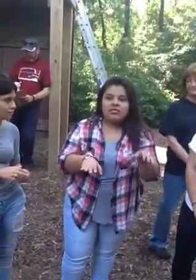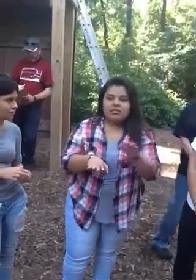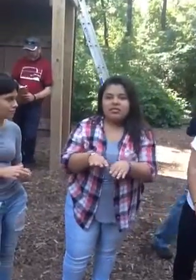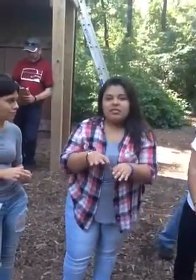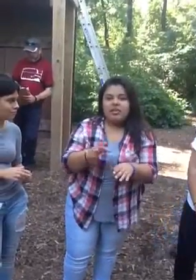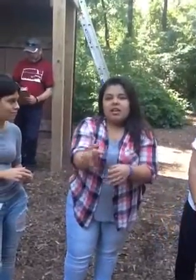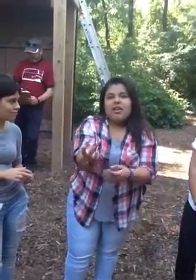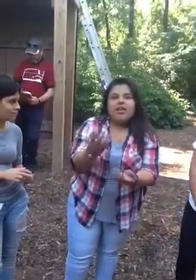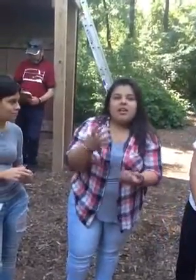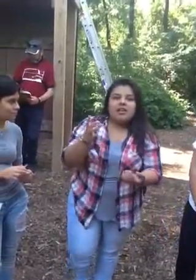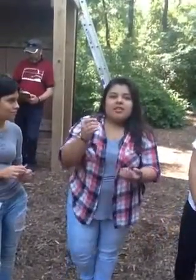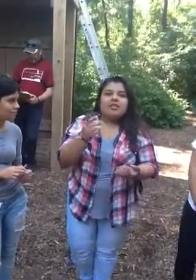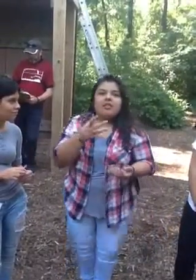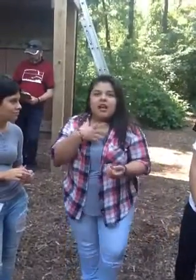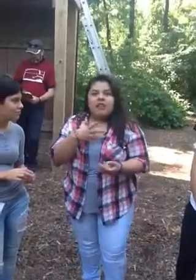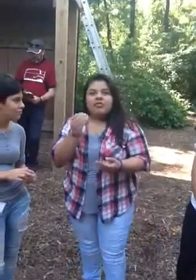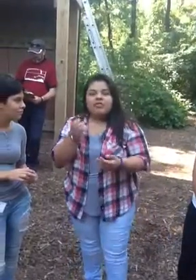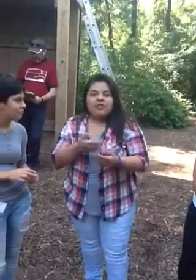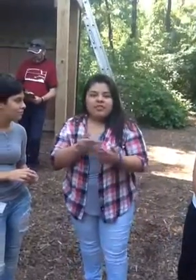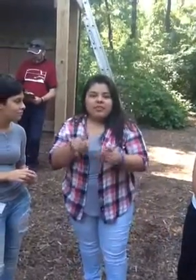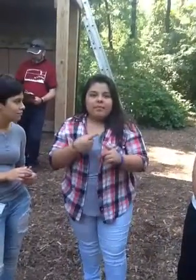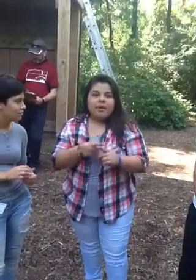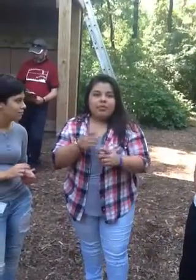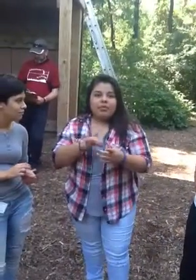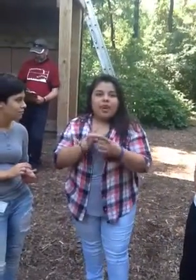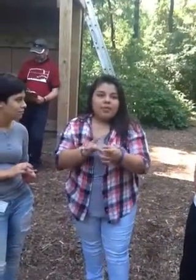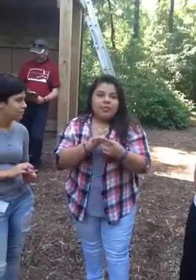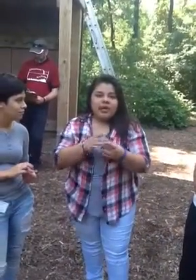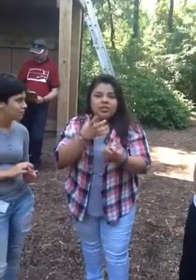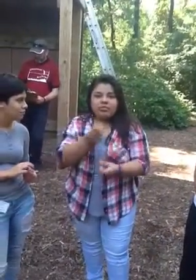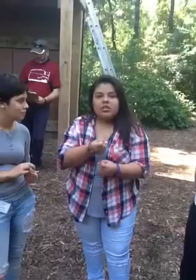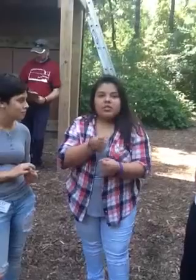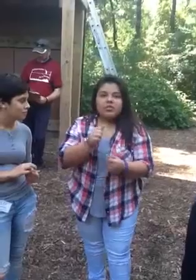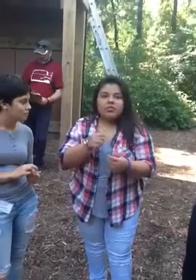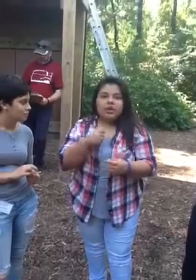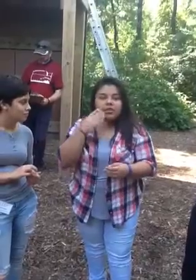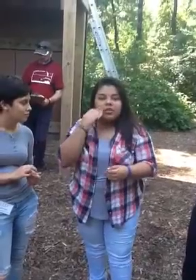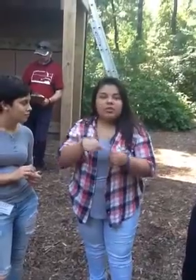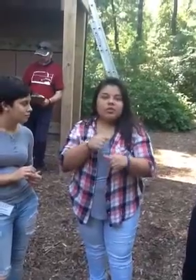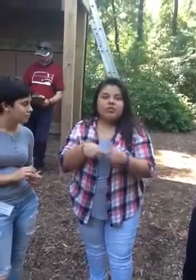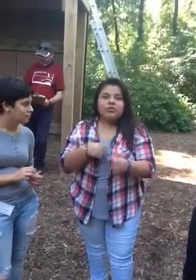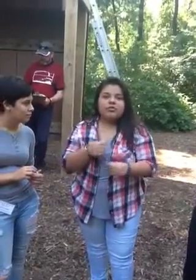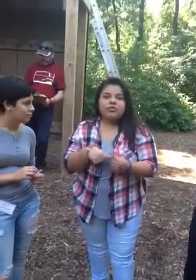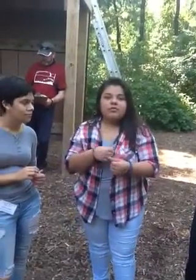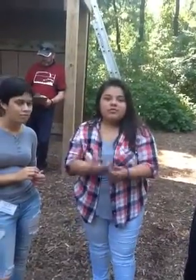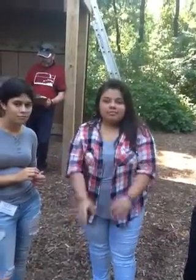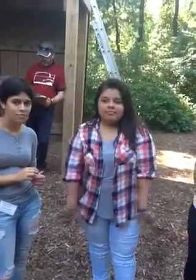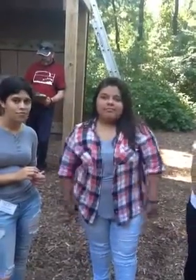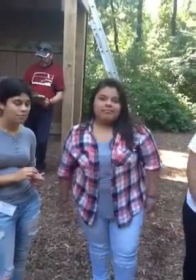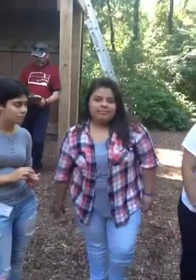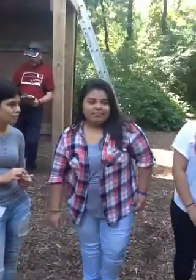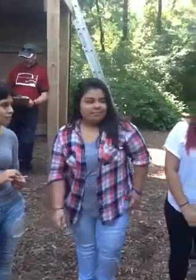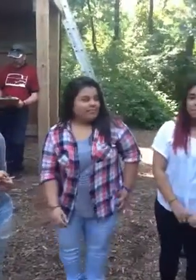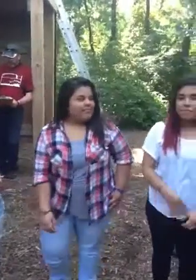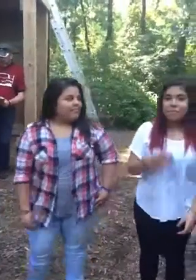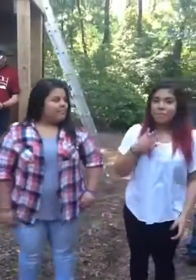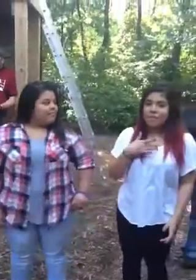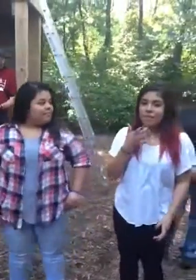My favorite activity was on the island. I learned everything about the cooperate. And I learned how to cooperate and trust for each other. My